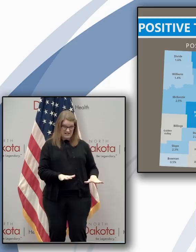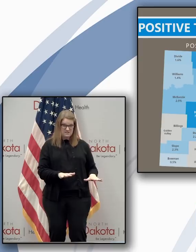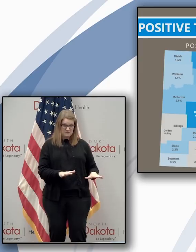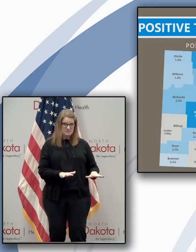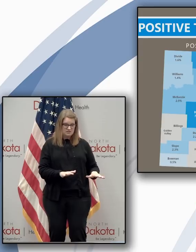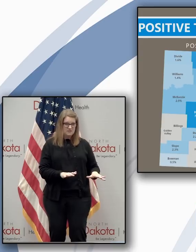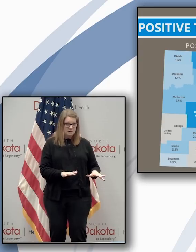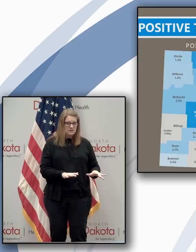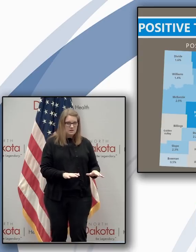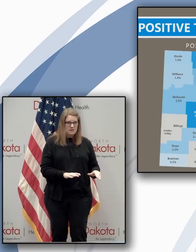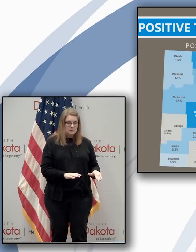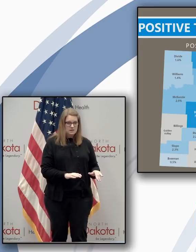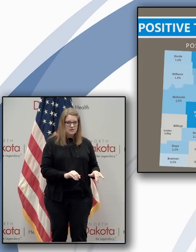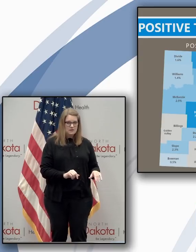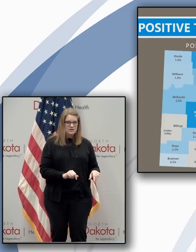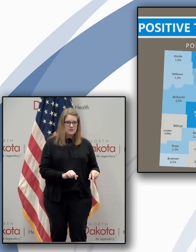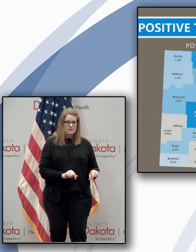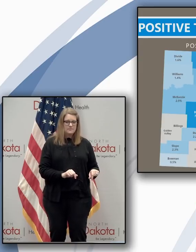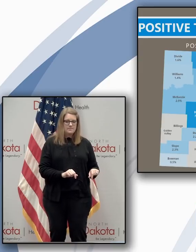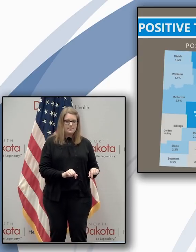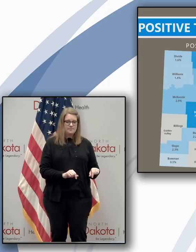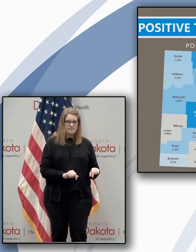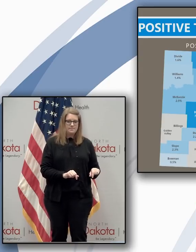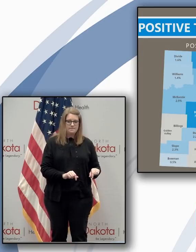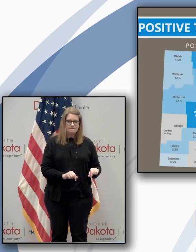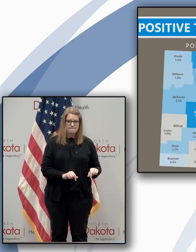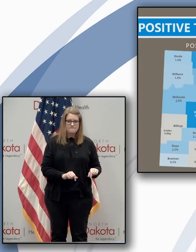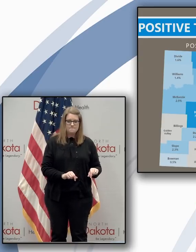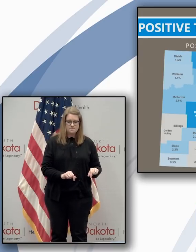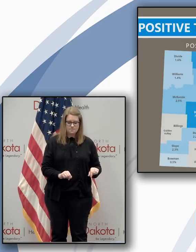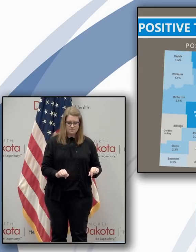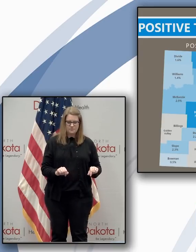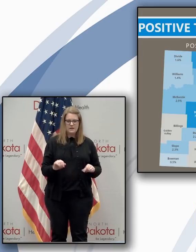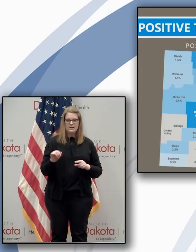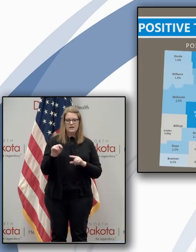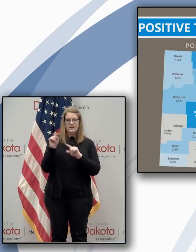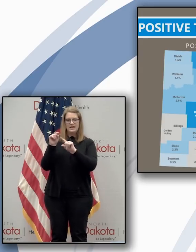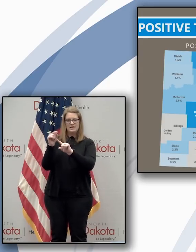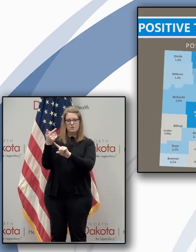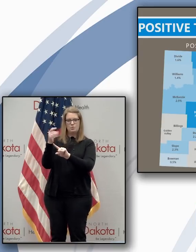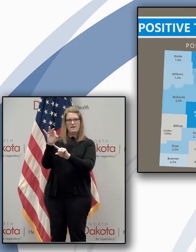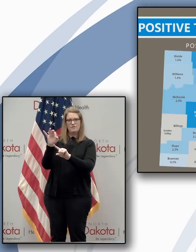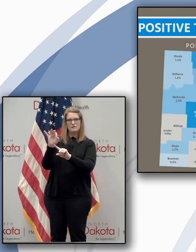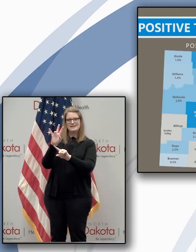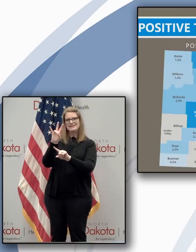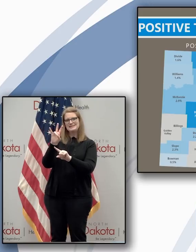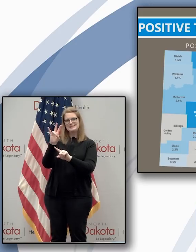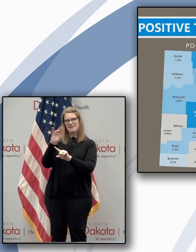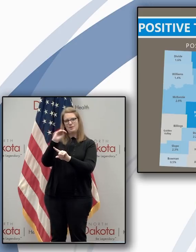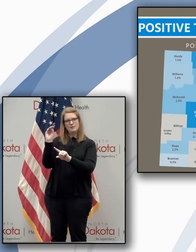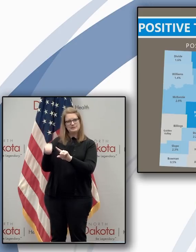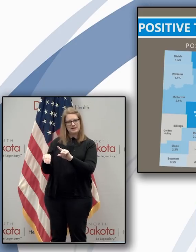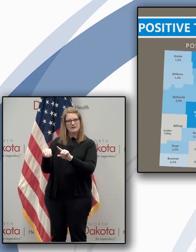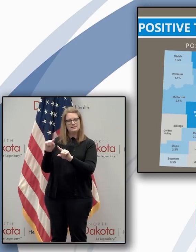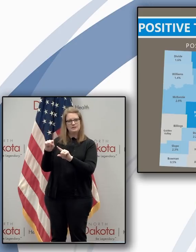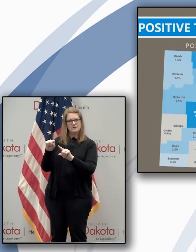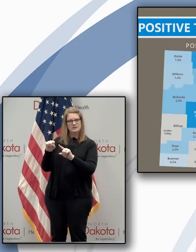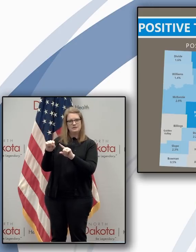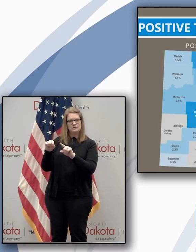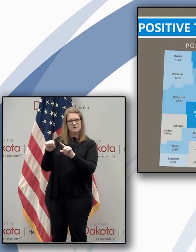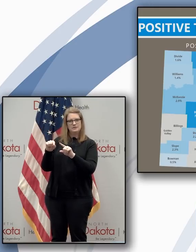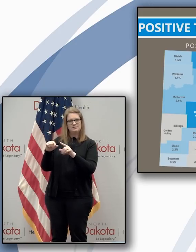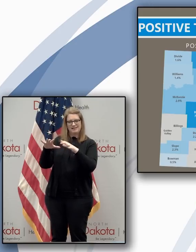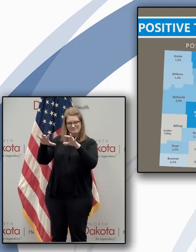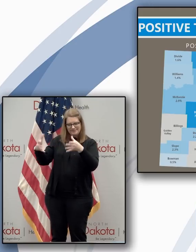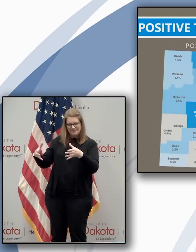And we see here that in Grand Forks, it's about a 7%